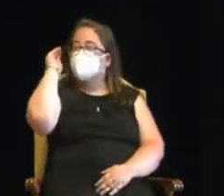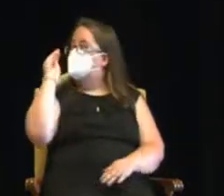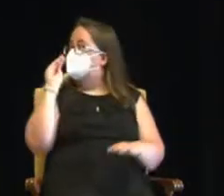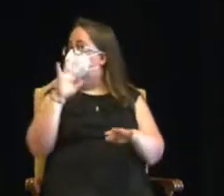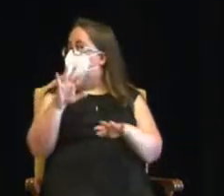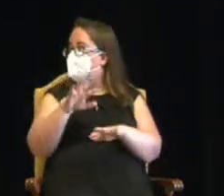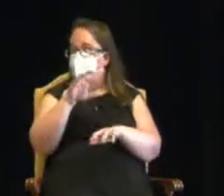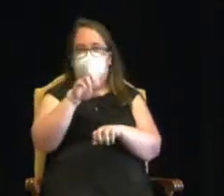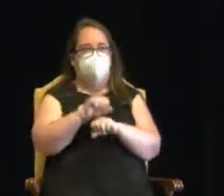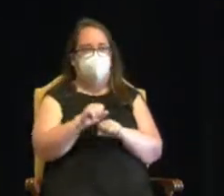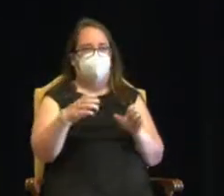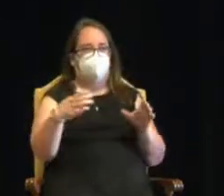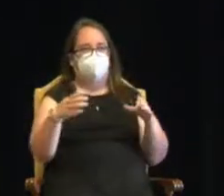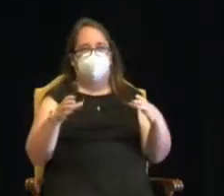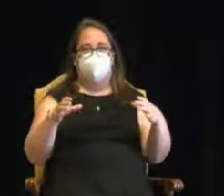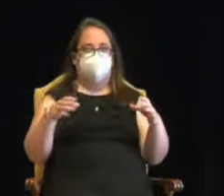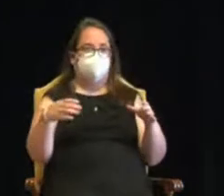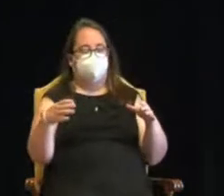time.